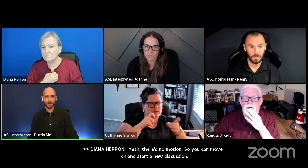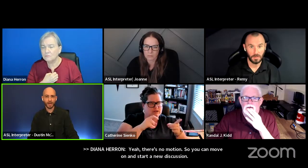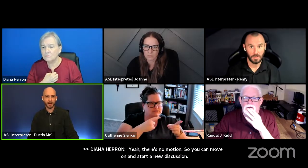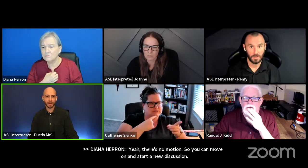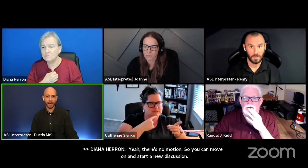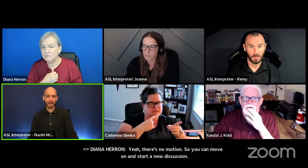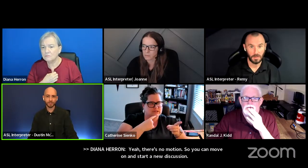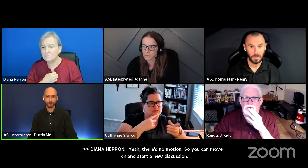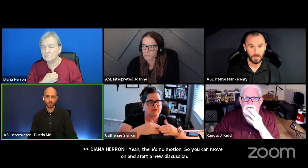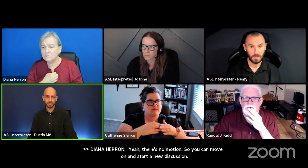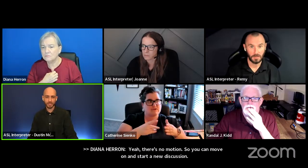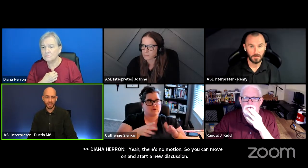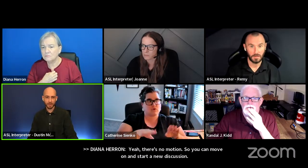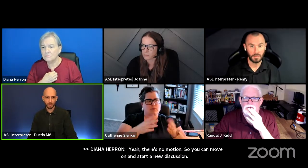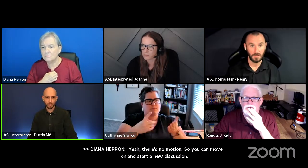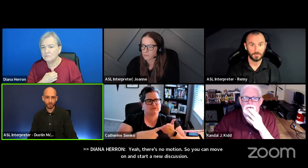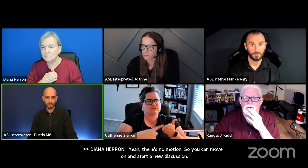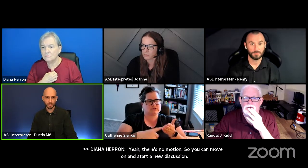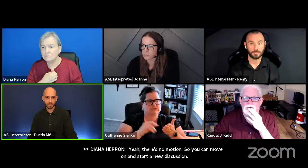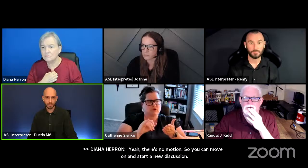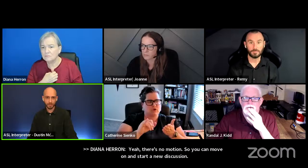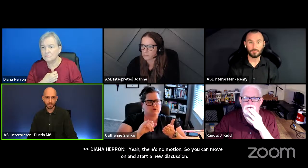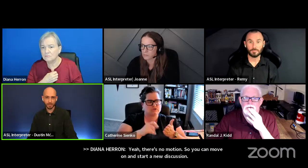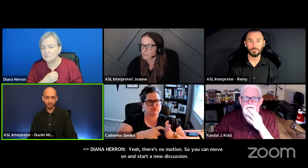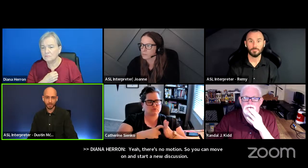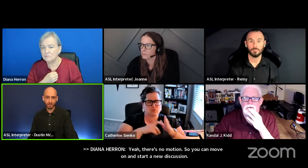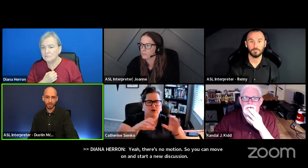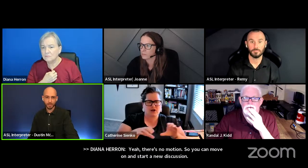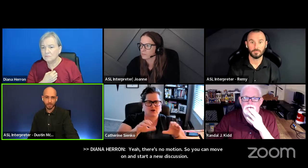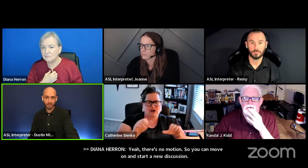The reason why I asked for it to be tabled